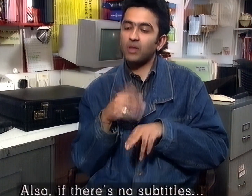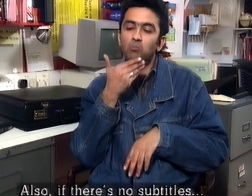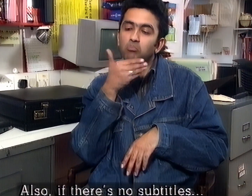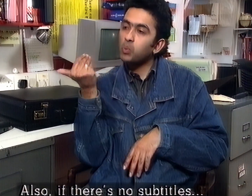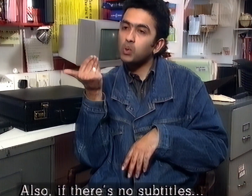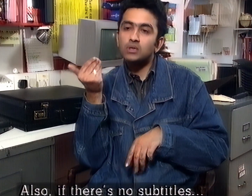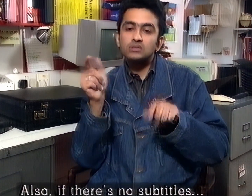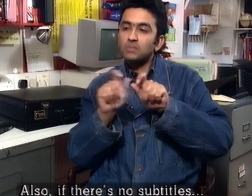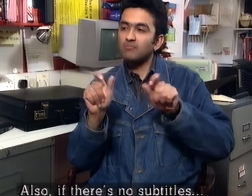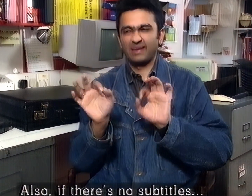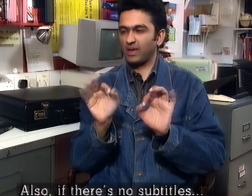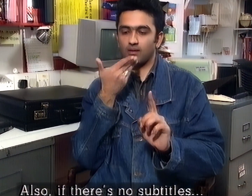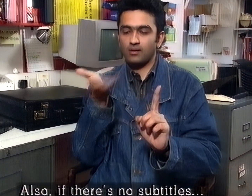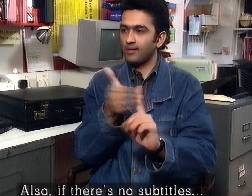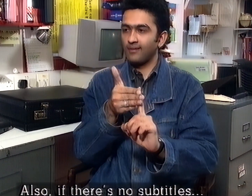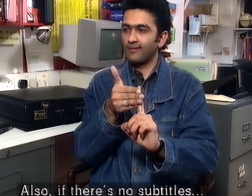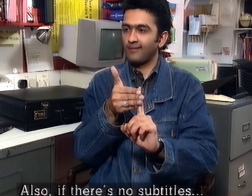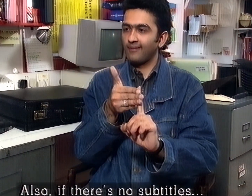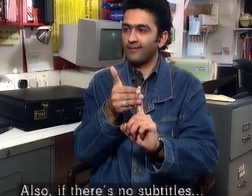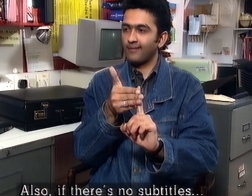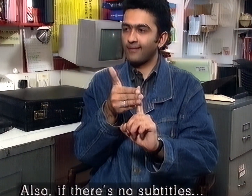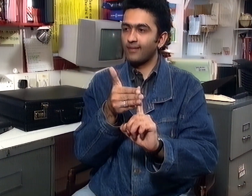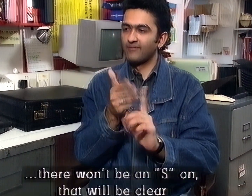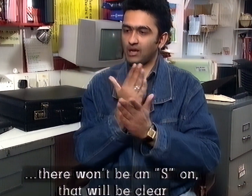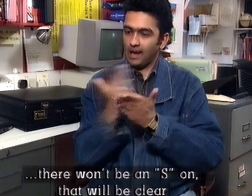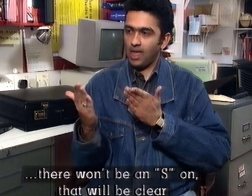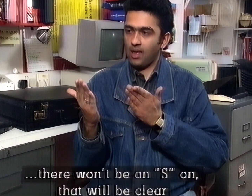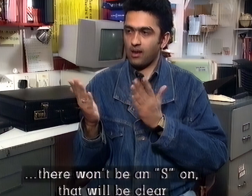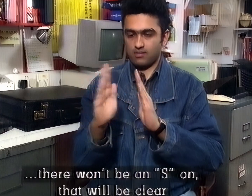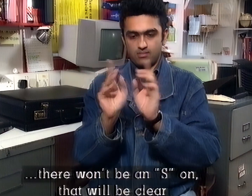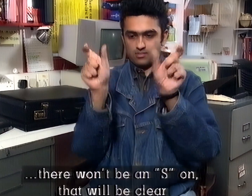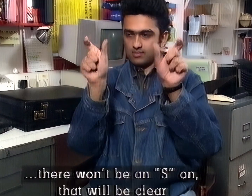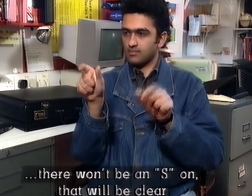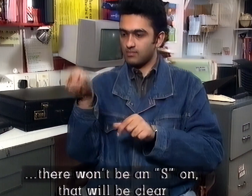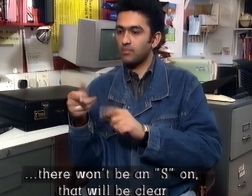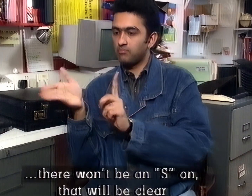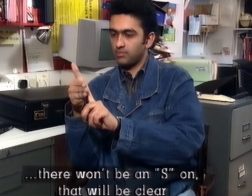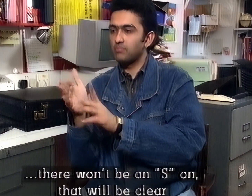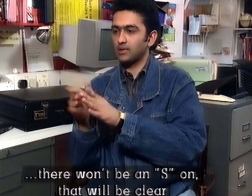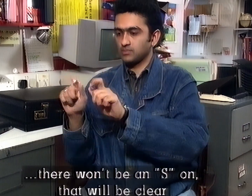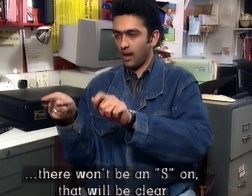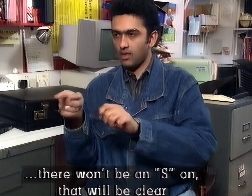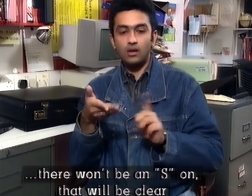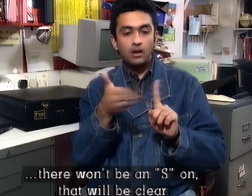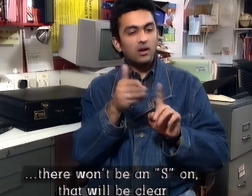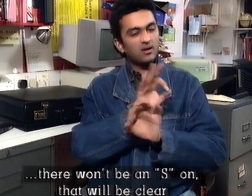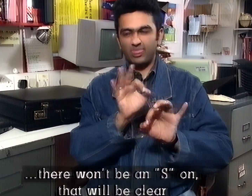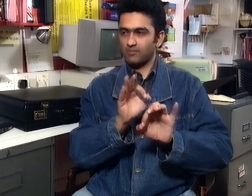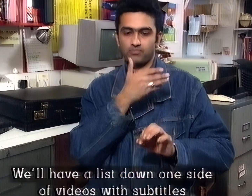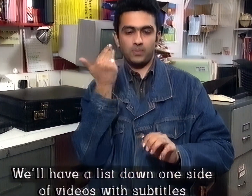Also, if there's no subtitles, then there won't be an S on. That would be very clear as well. So we have a